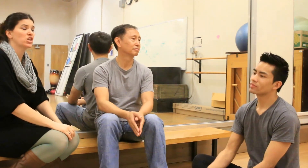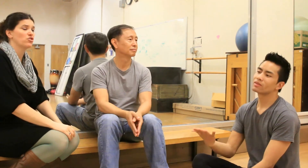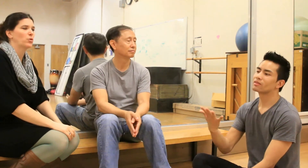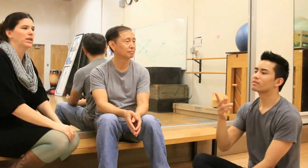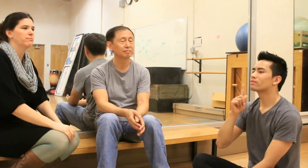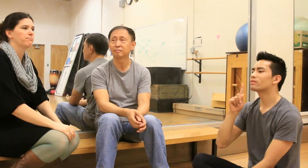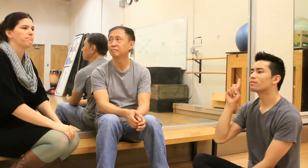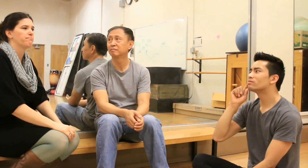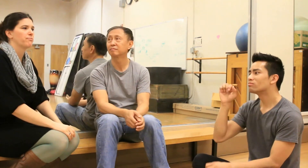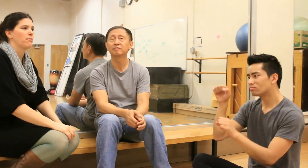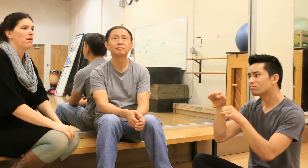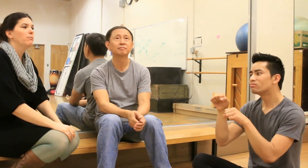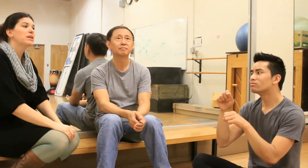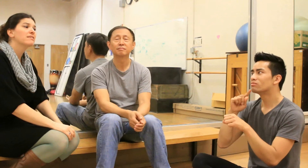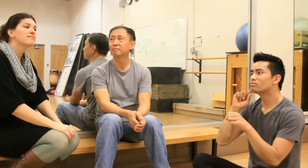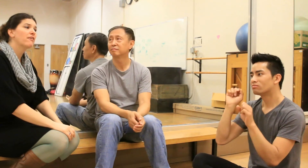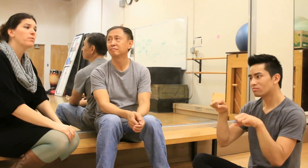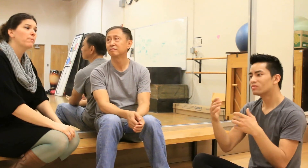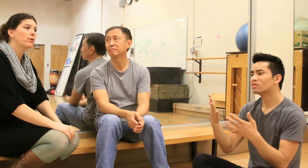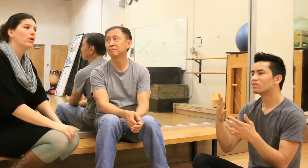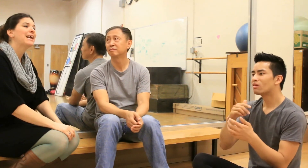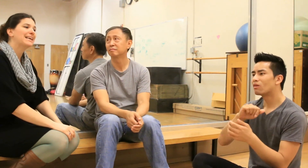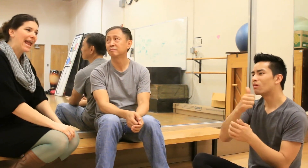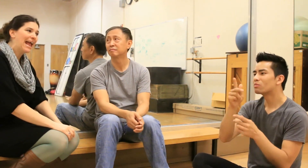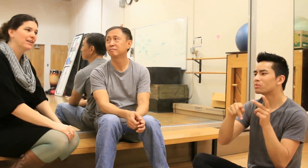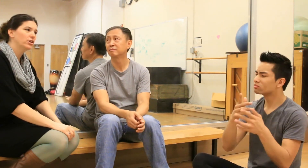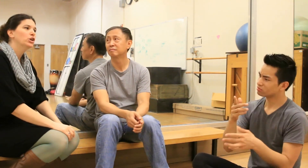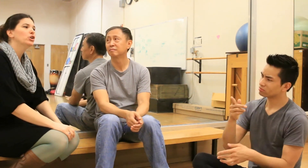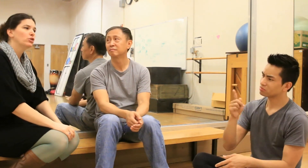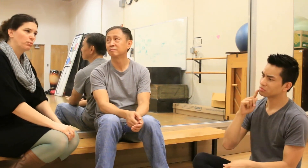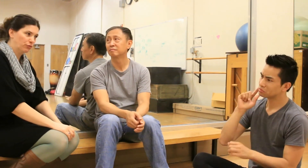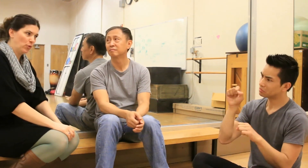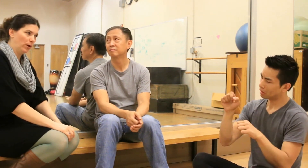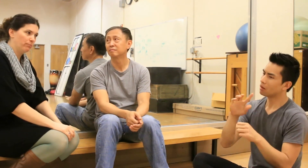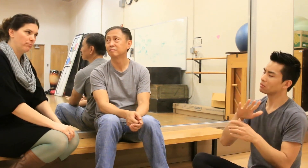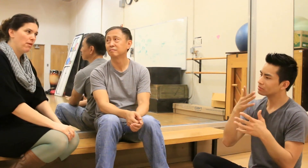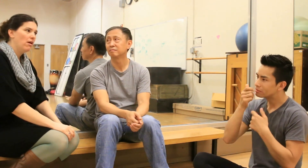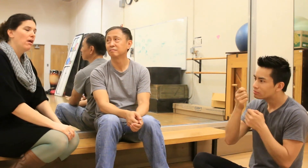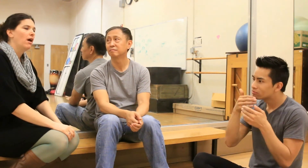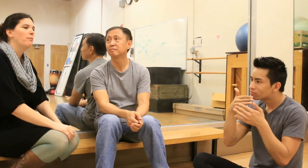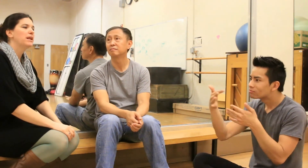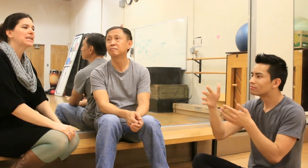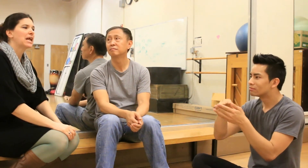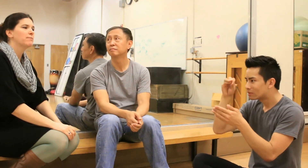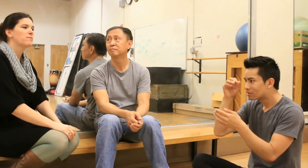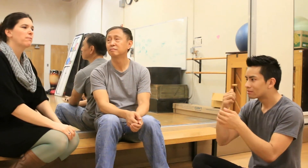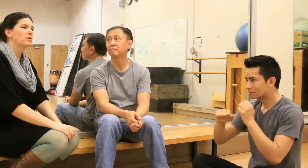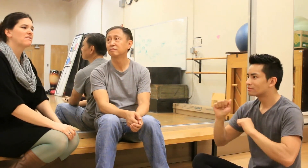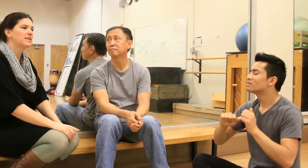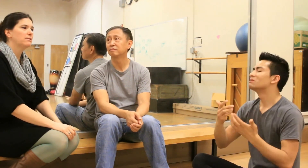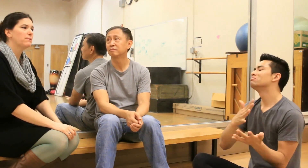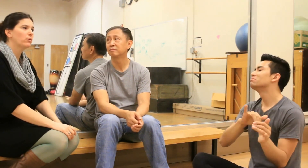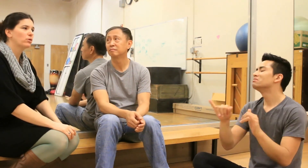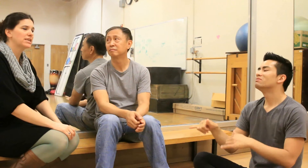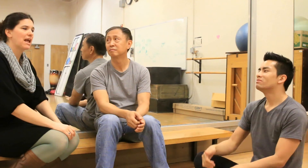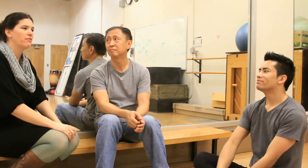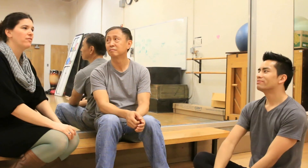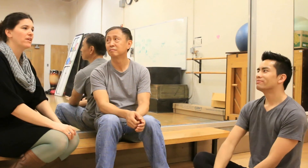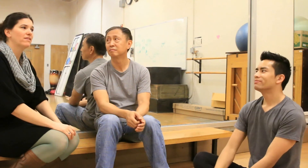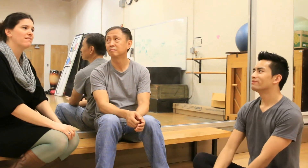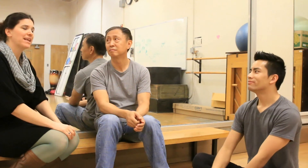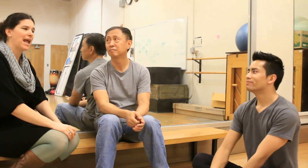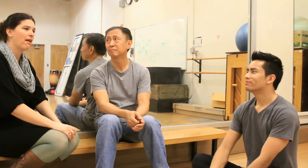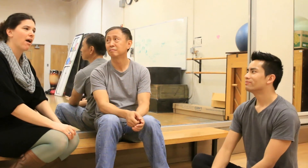interested, they should join. Because deaf people can perform. Many times people see people who are